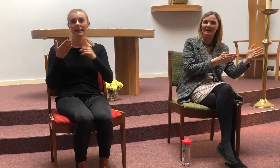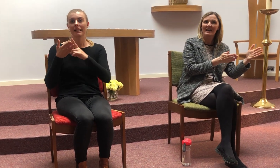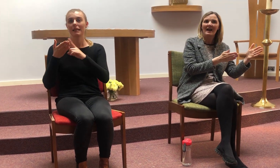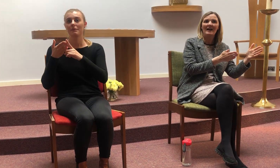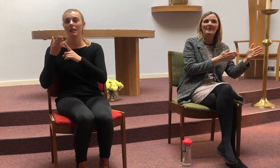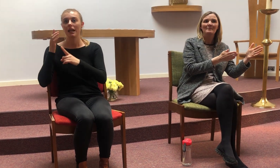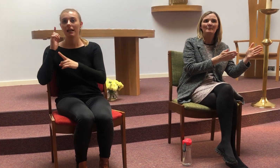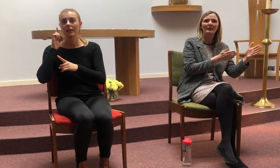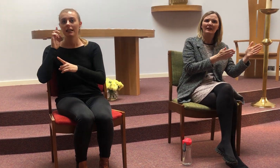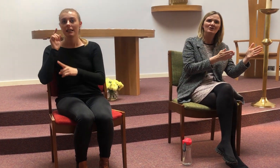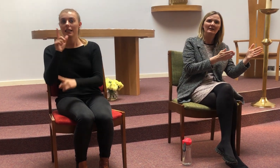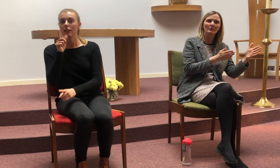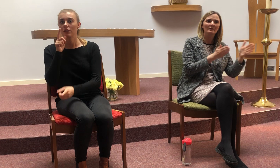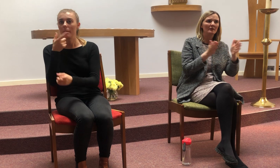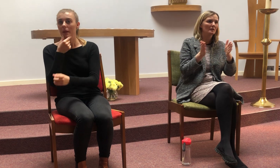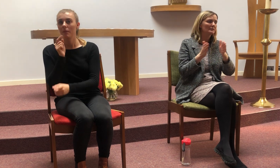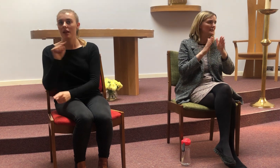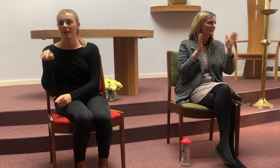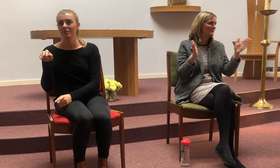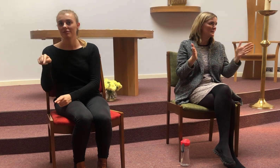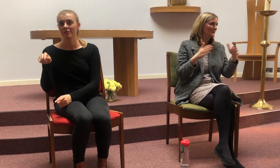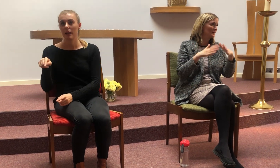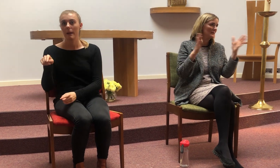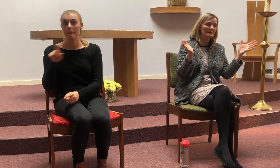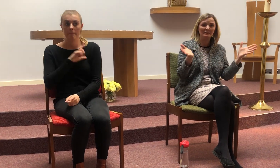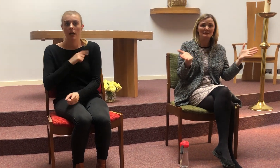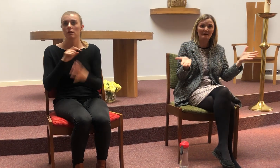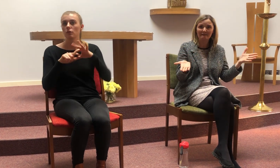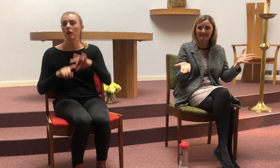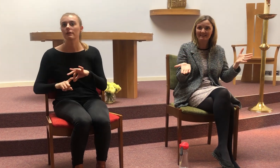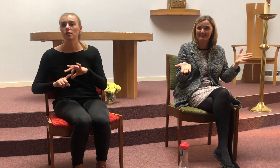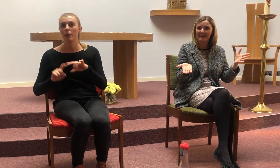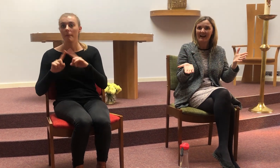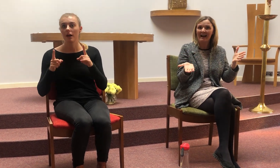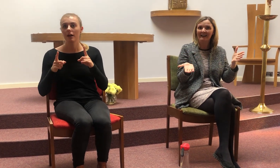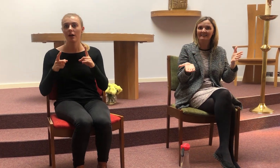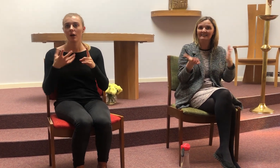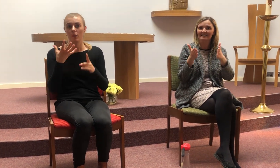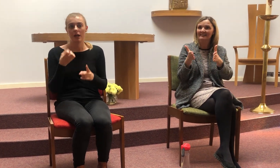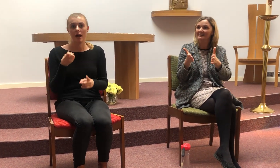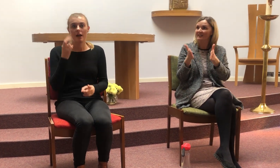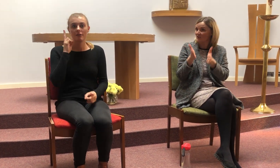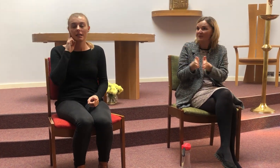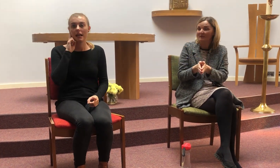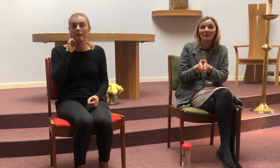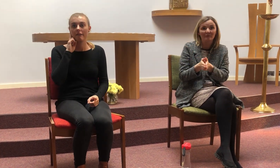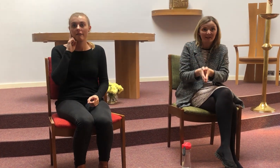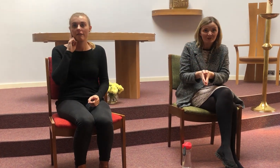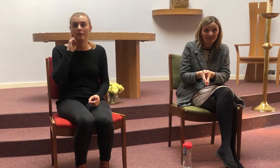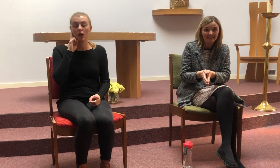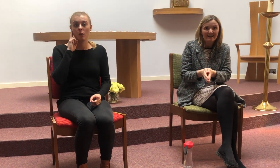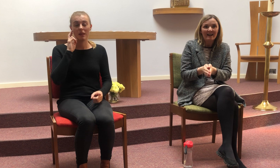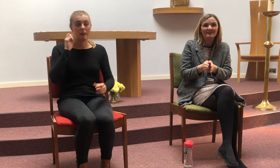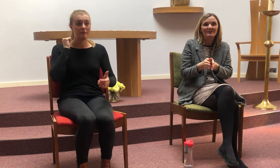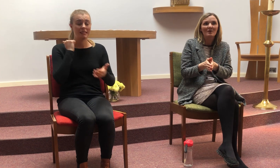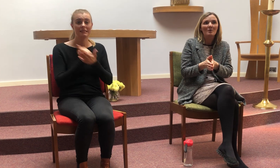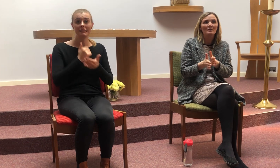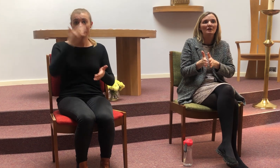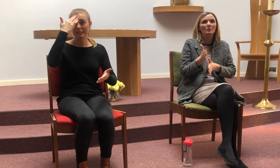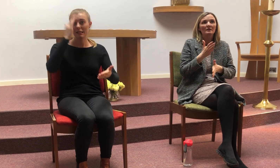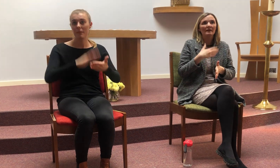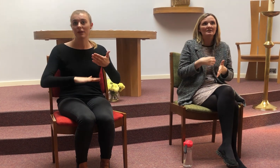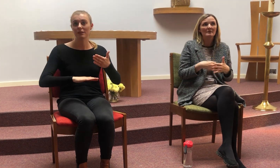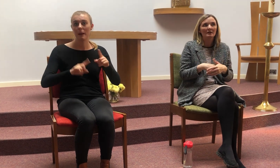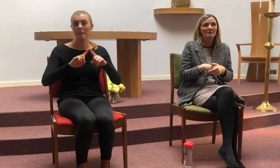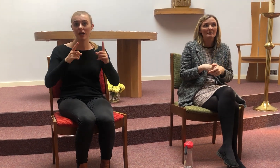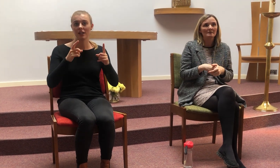qualification. But actually we've got all these deaf people with amazing experience and they just don't have the qualification. And so,